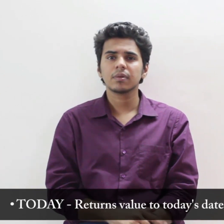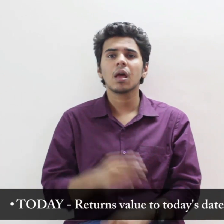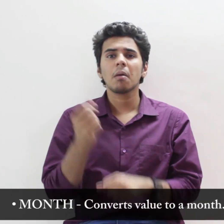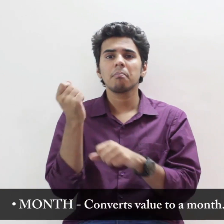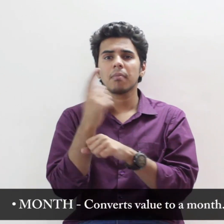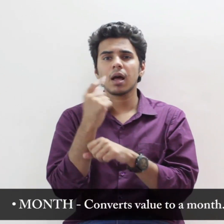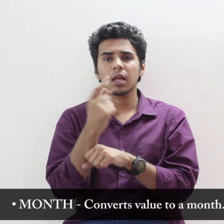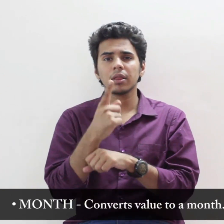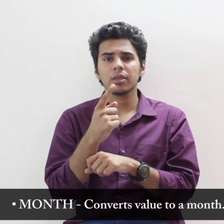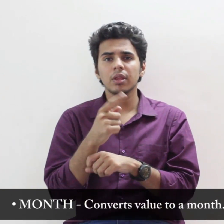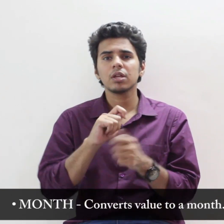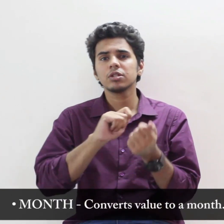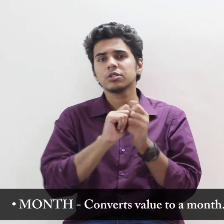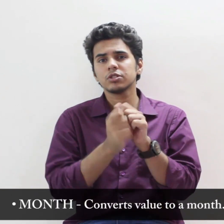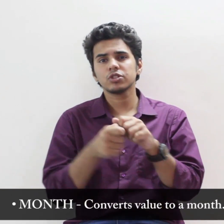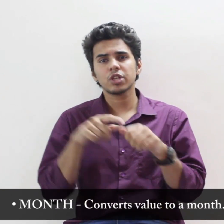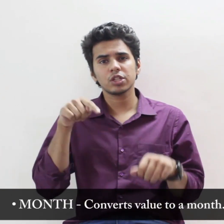Month converts value to a month.